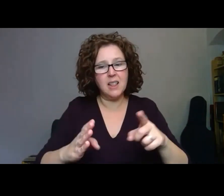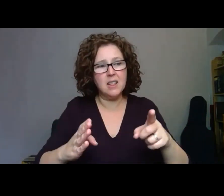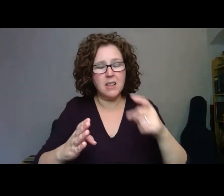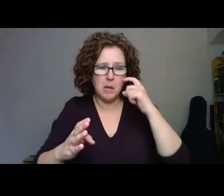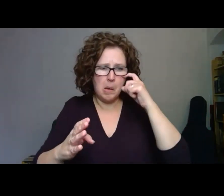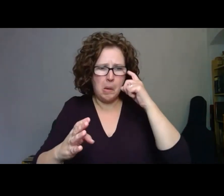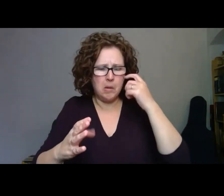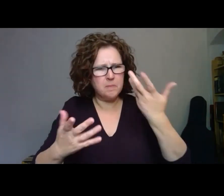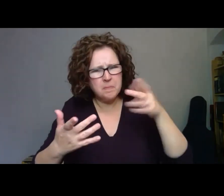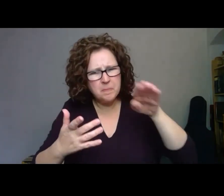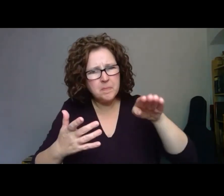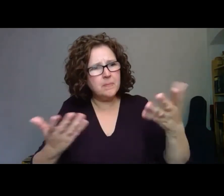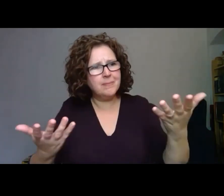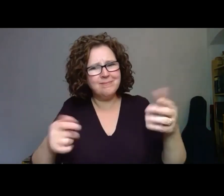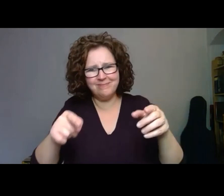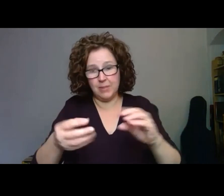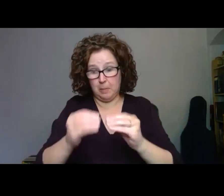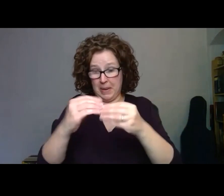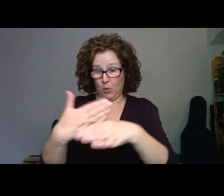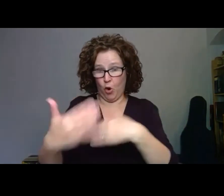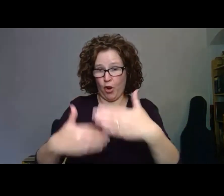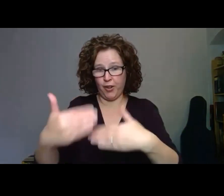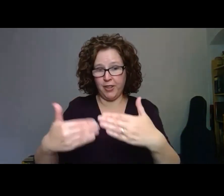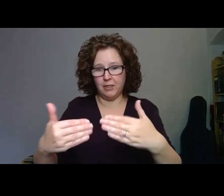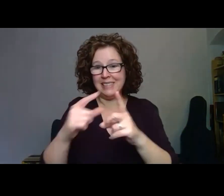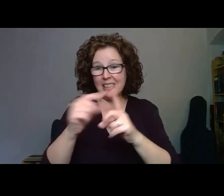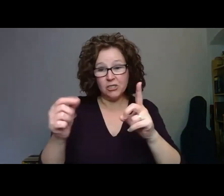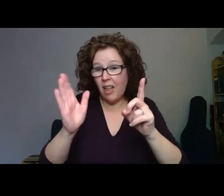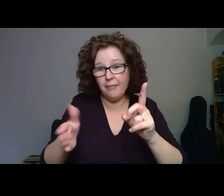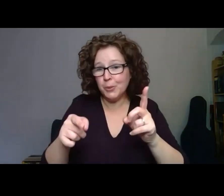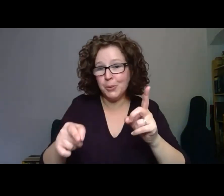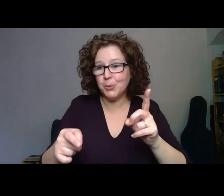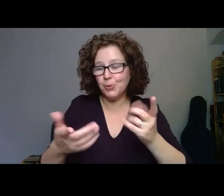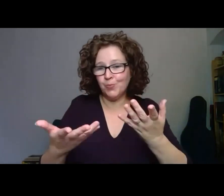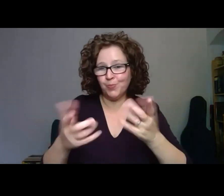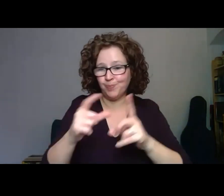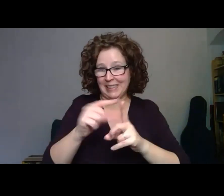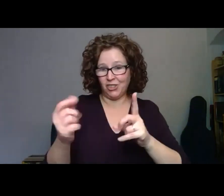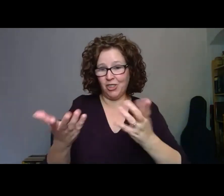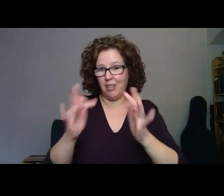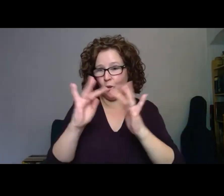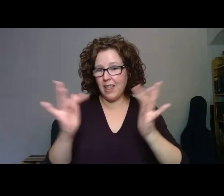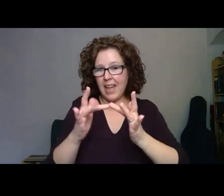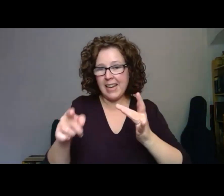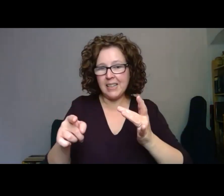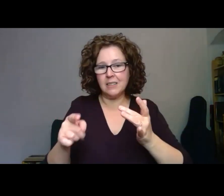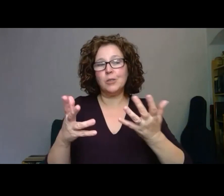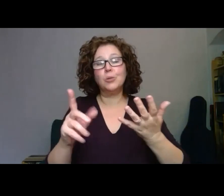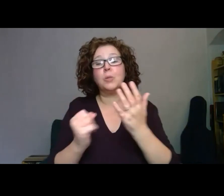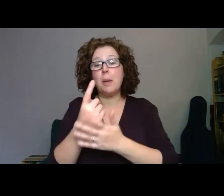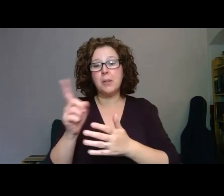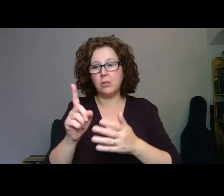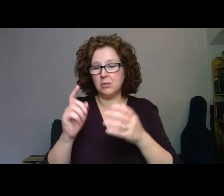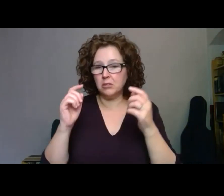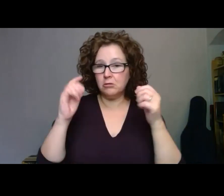to make this work become digital content. So what is happening is that audio